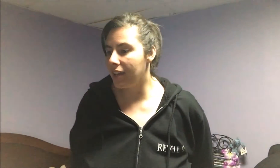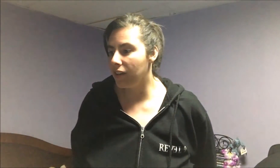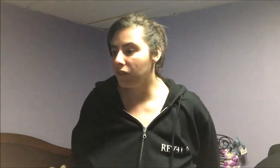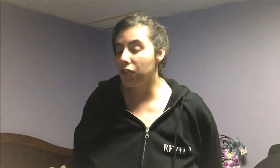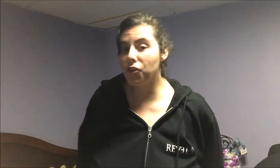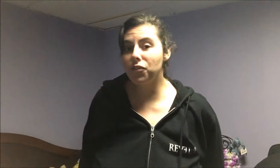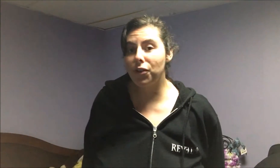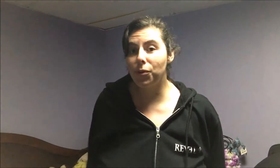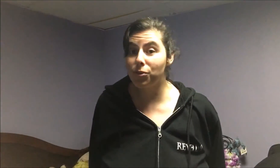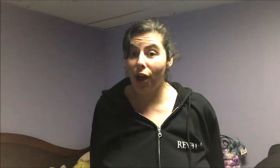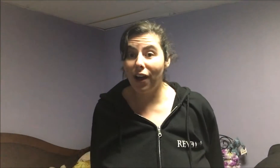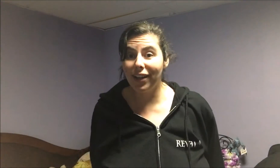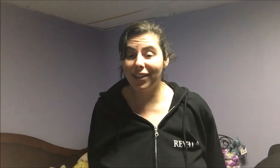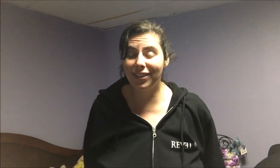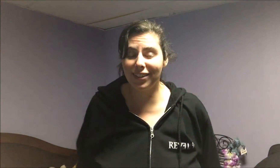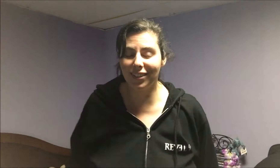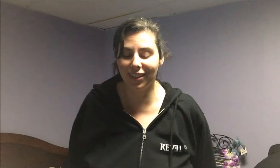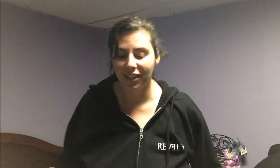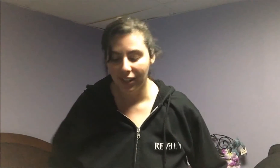And for those of you who saw it,